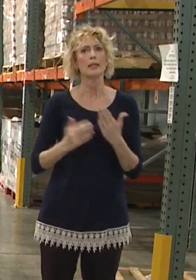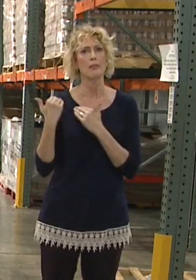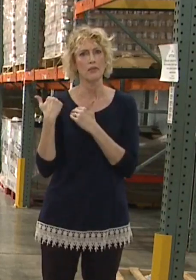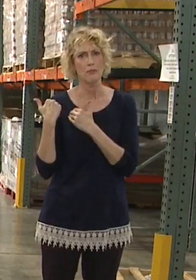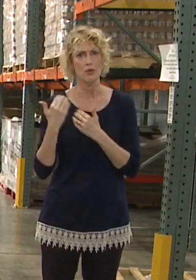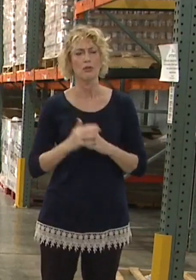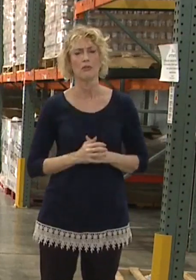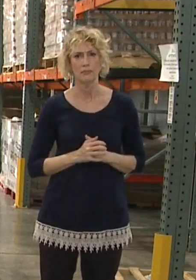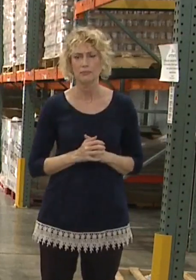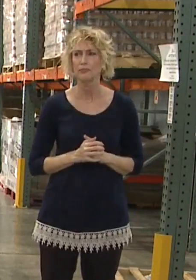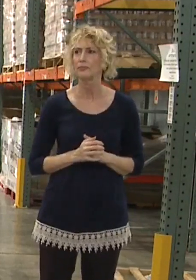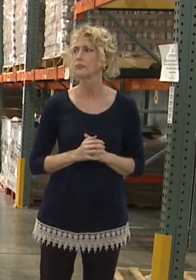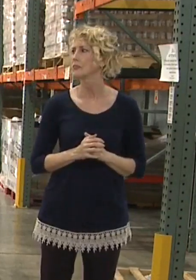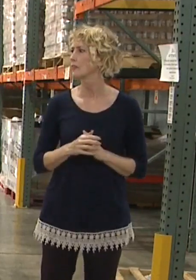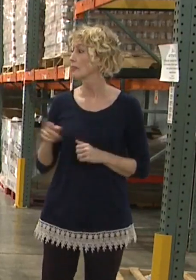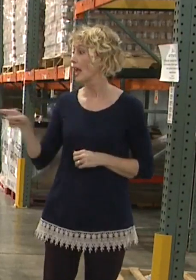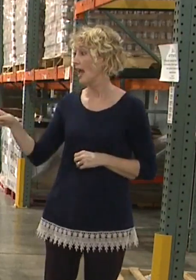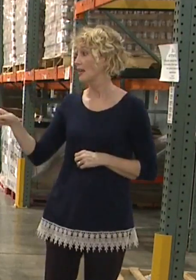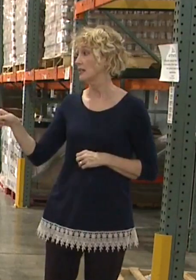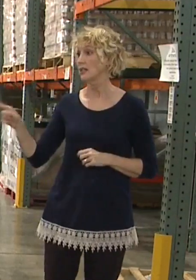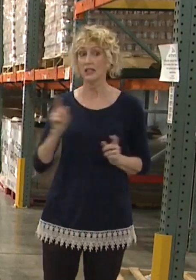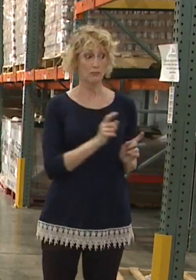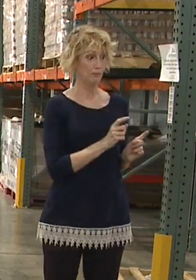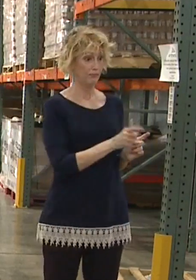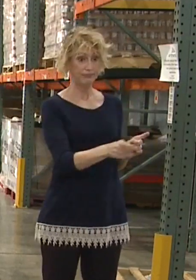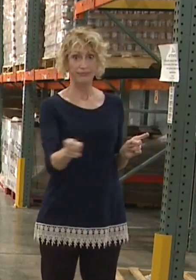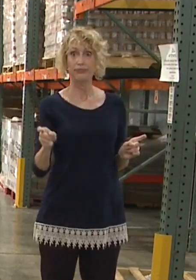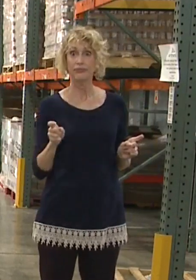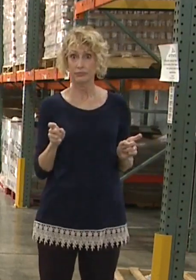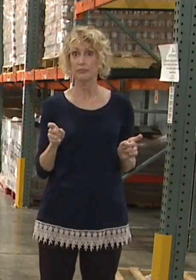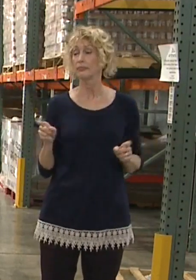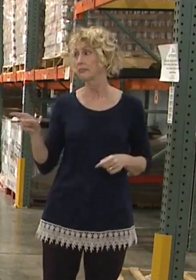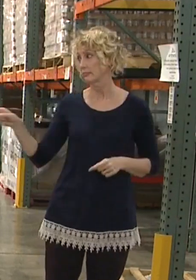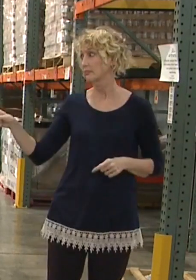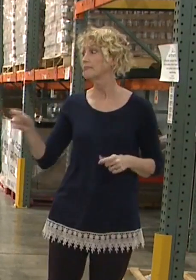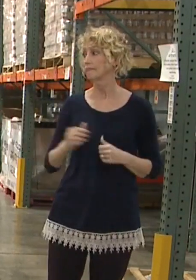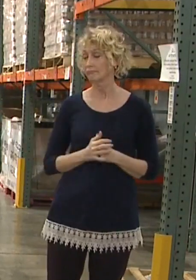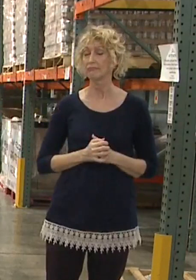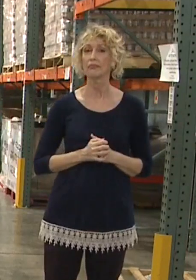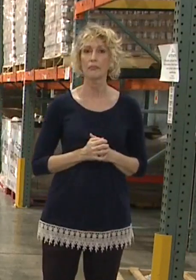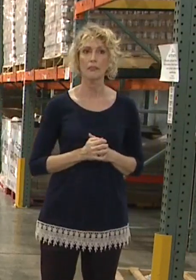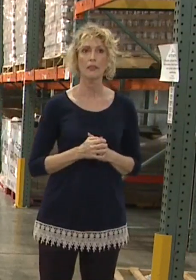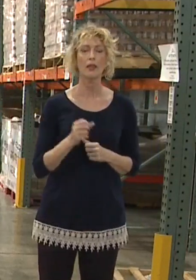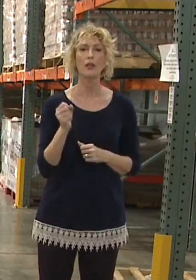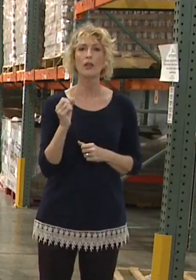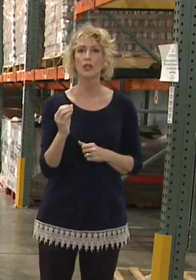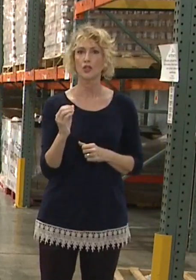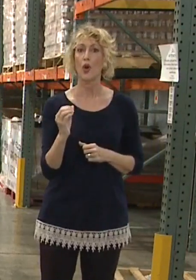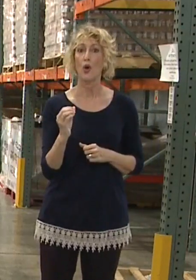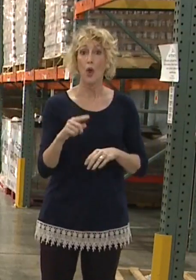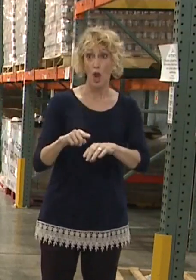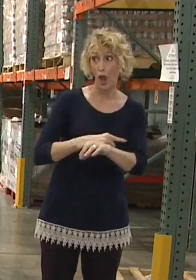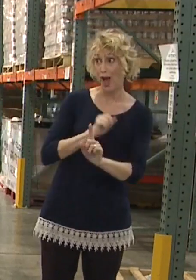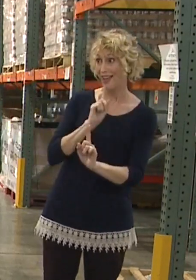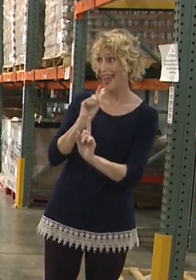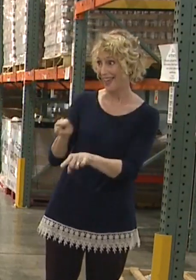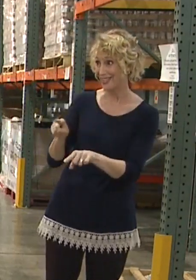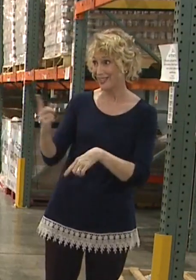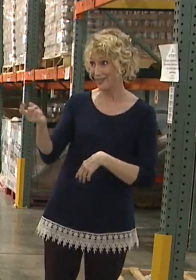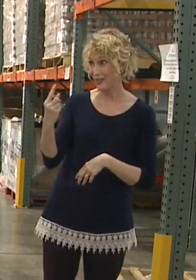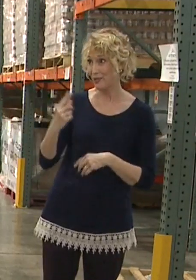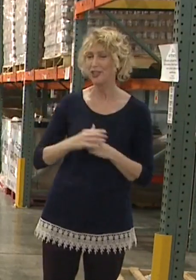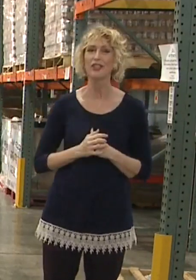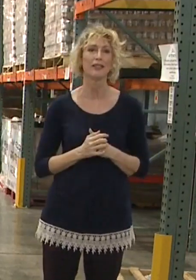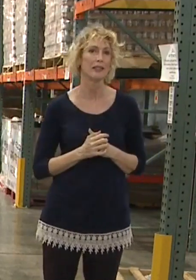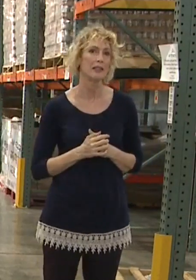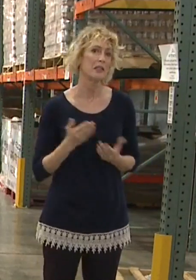that we see and our distribution points, which will not change. So long answer to that question,